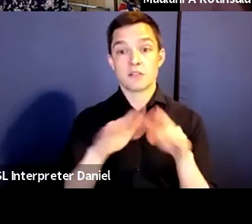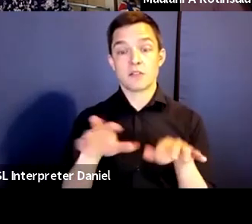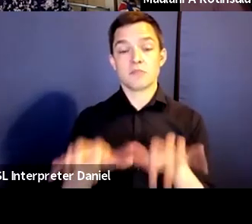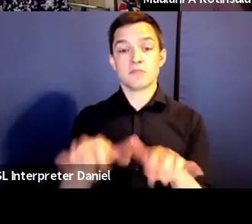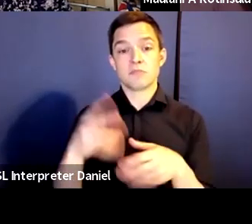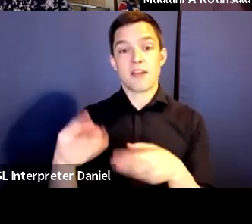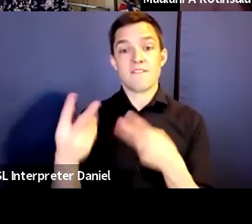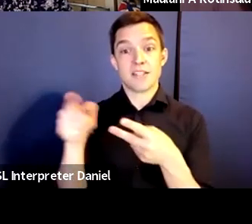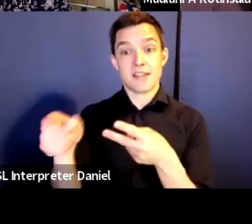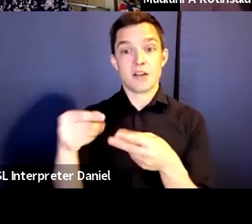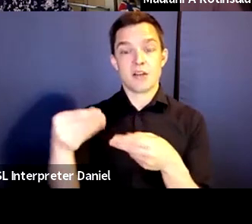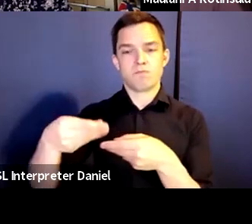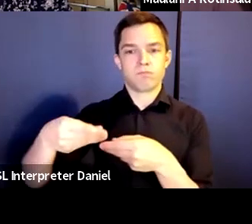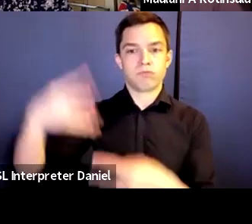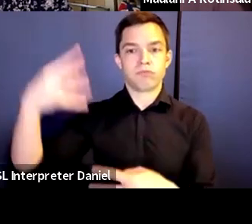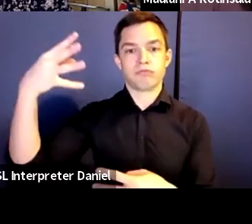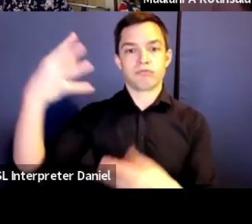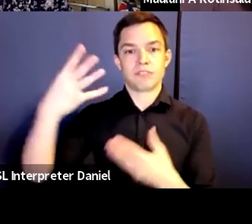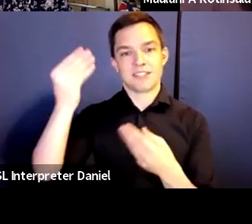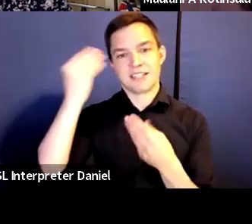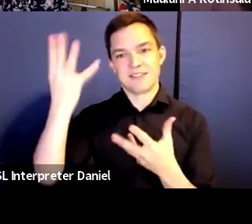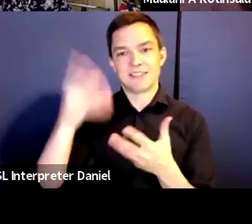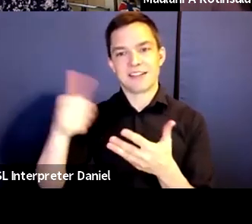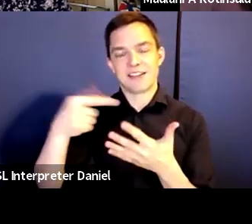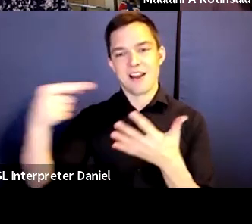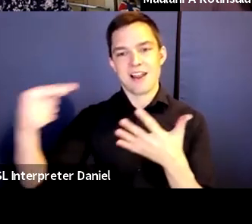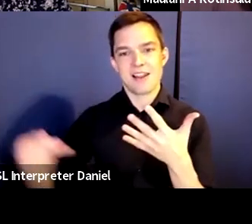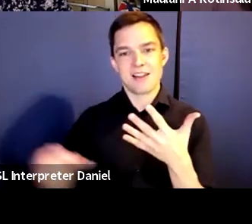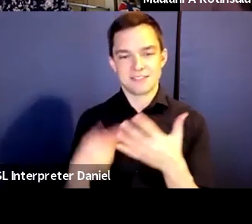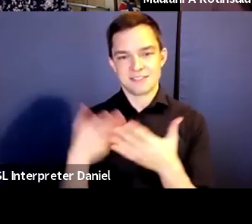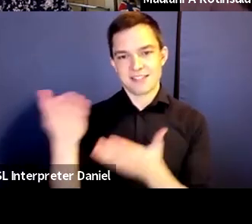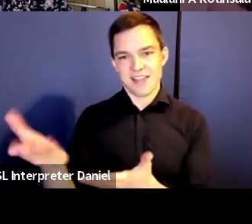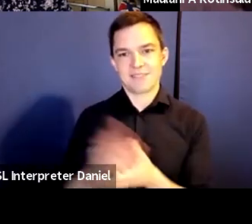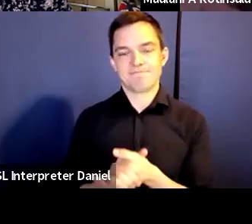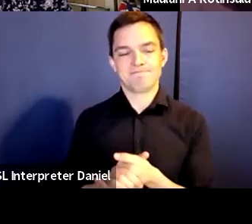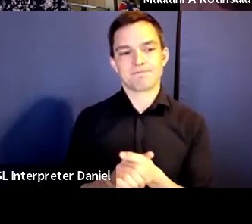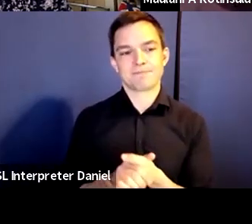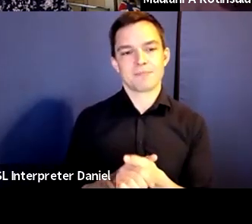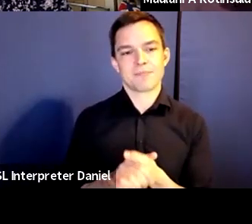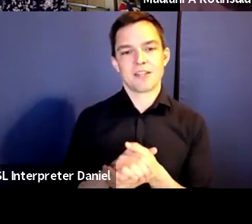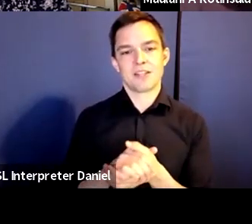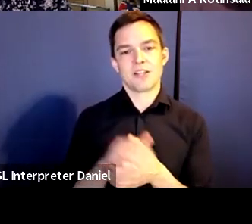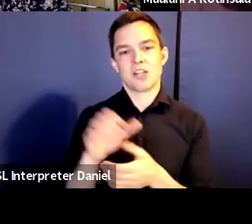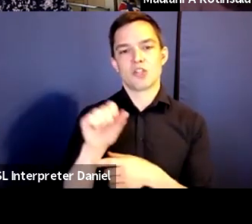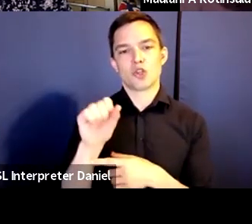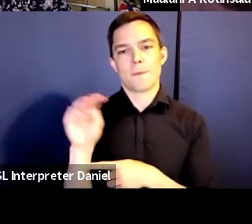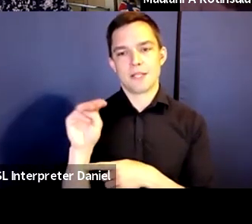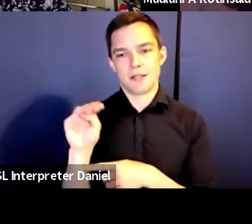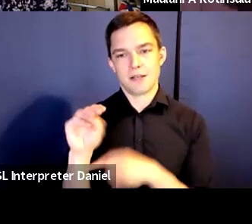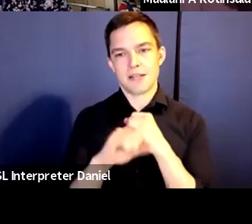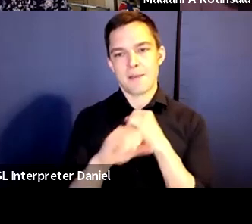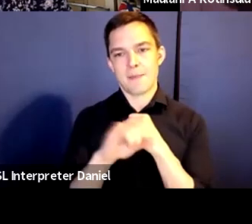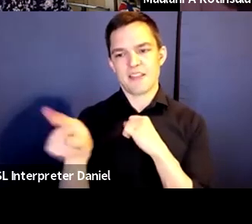there, and there will be tons of other information being shared through that social media campaign. So yeah.